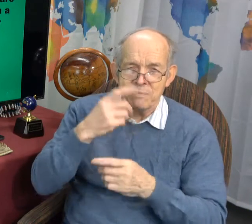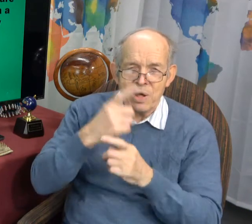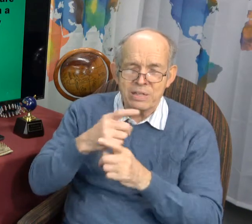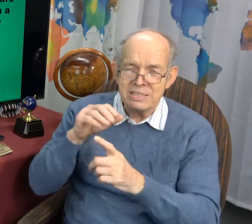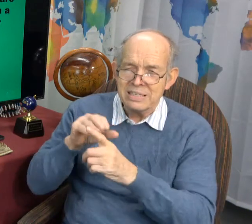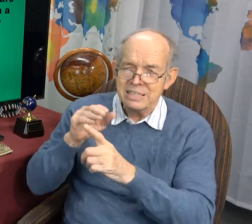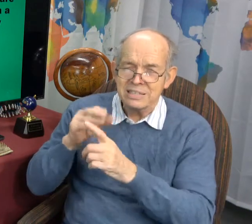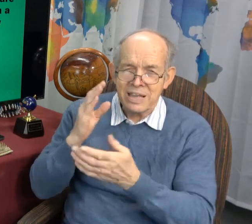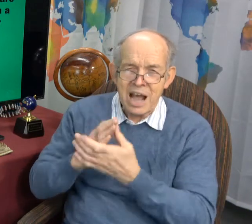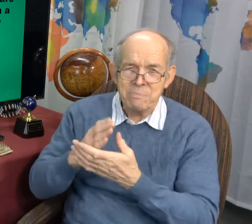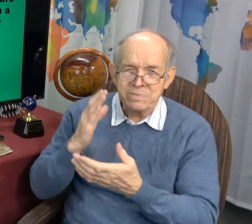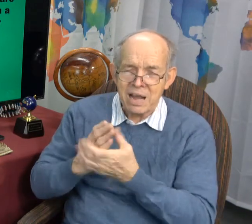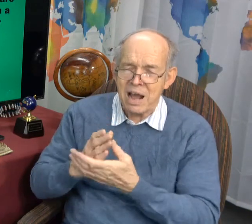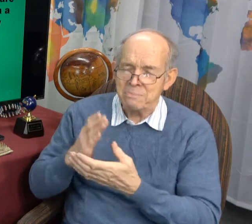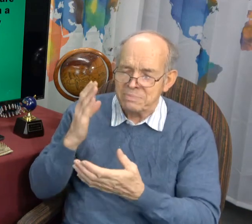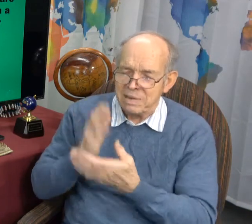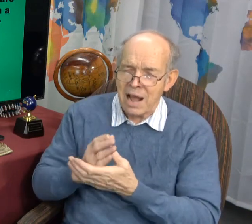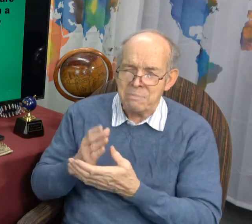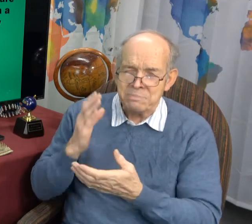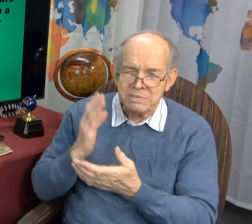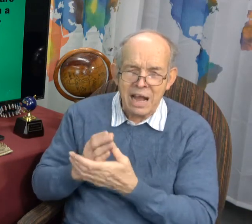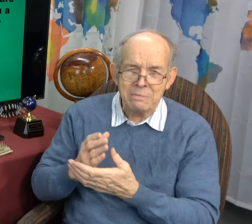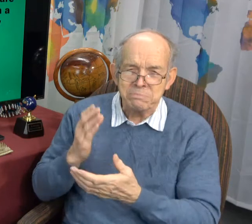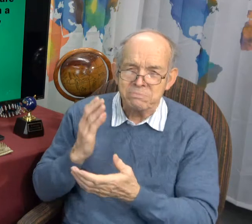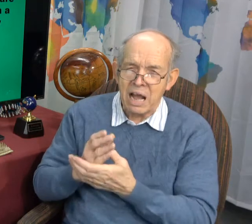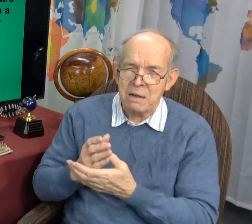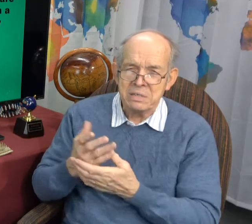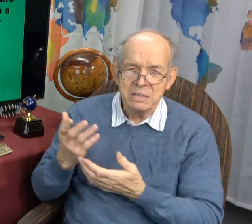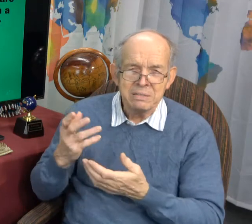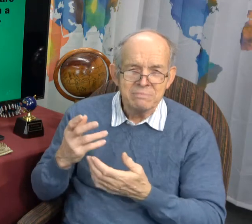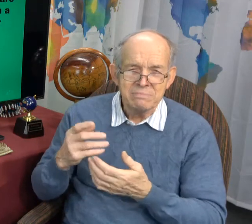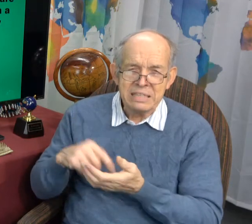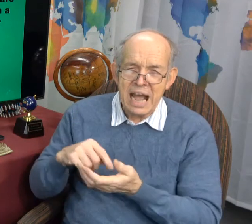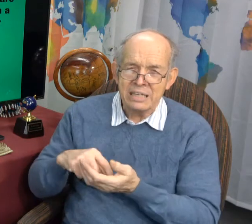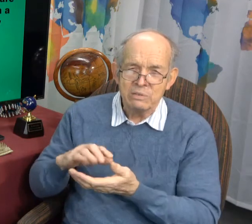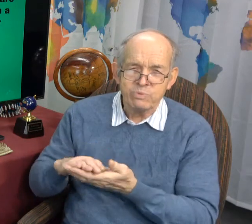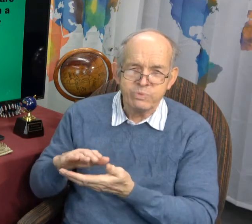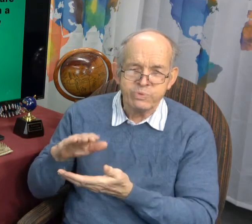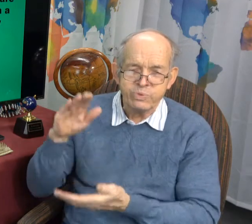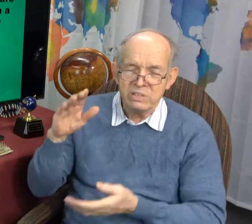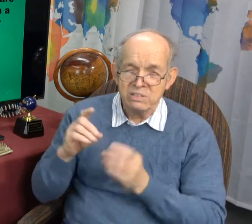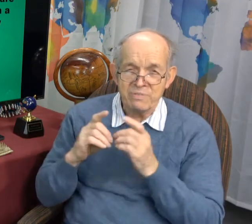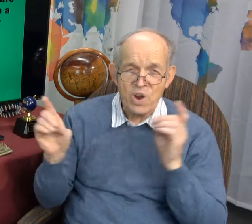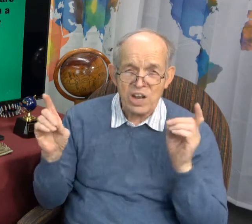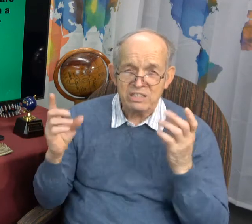feel it. Dap, dap, dap, dap, dap, dap. Divorce.